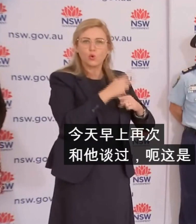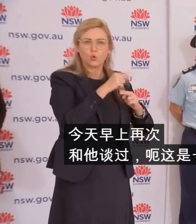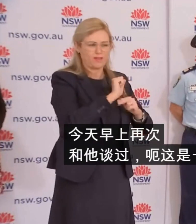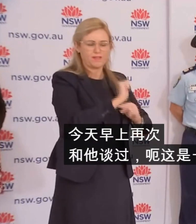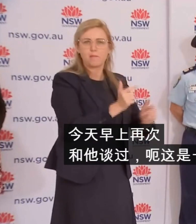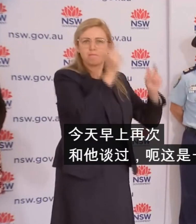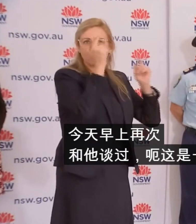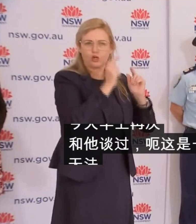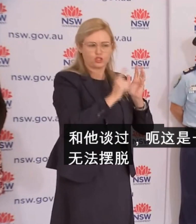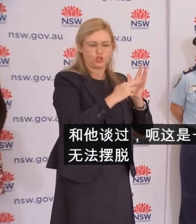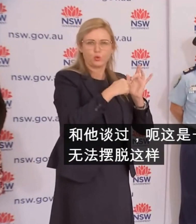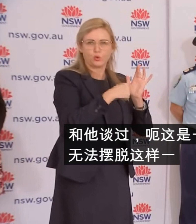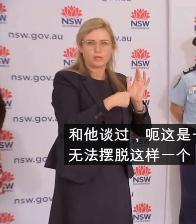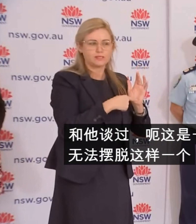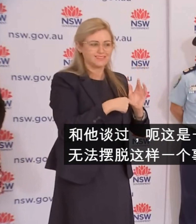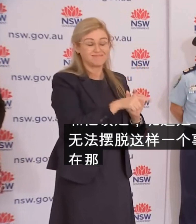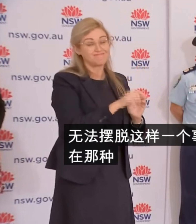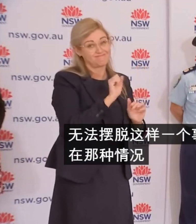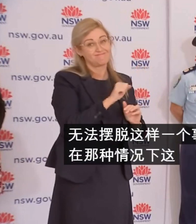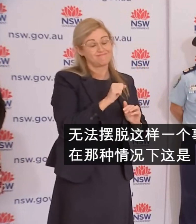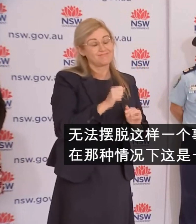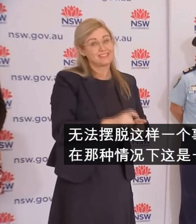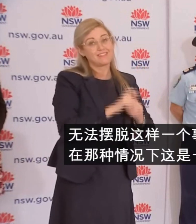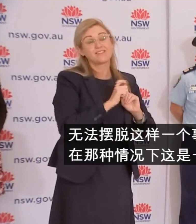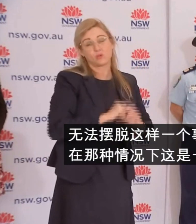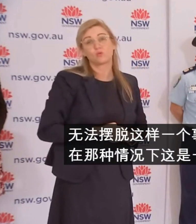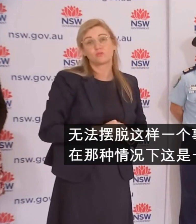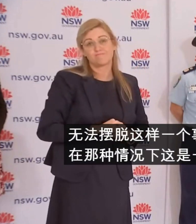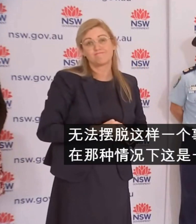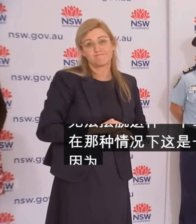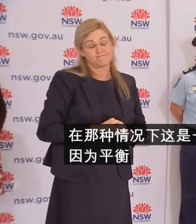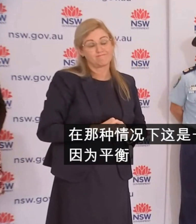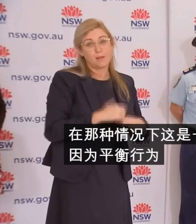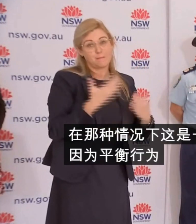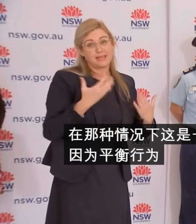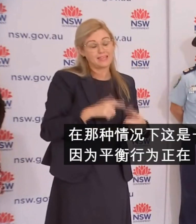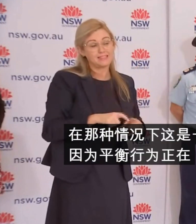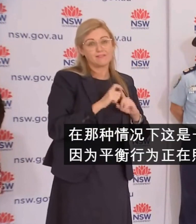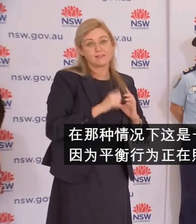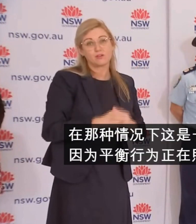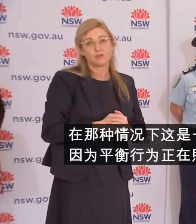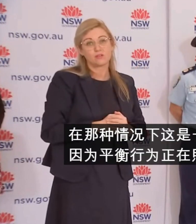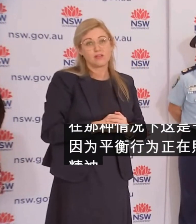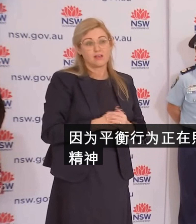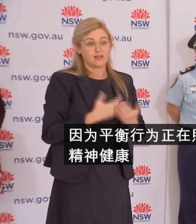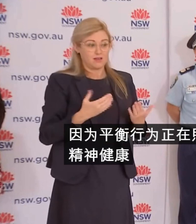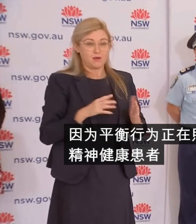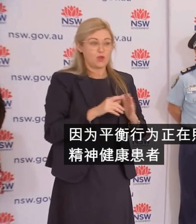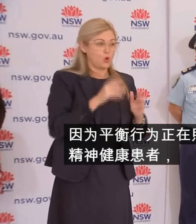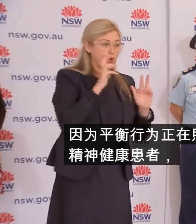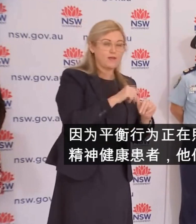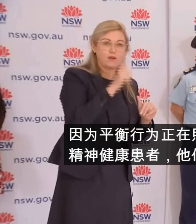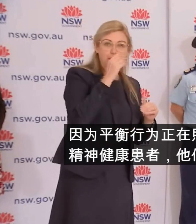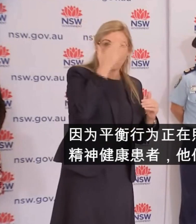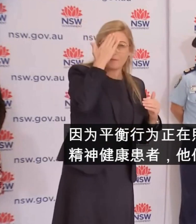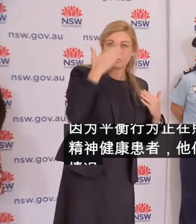It is a challenge. You can't walk away from the fact that it's a challenge in that situation, because the balancing act is looking after mental health